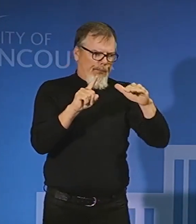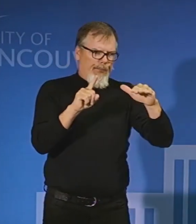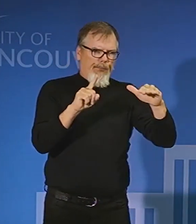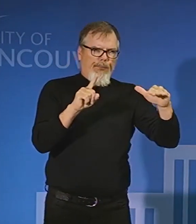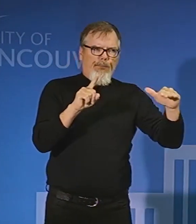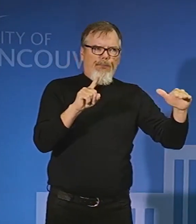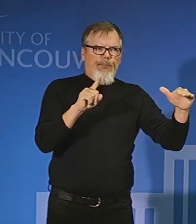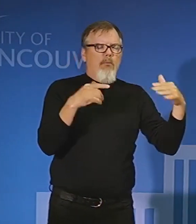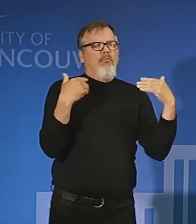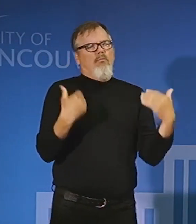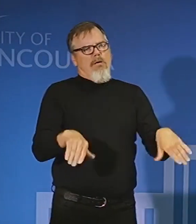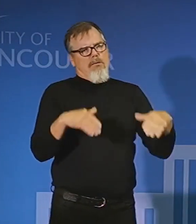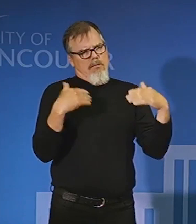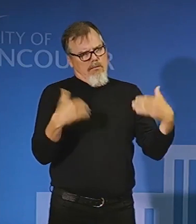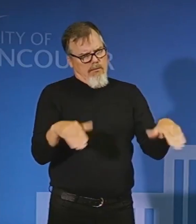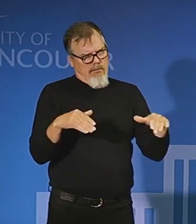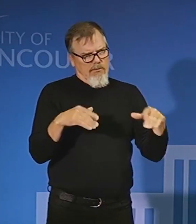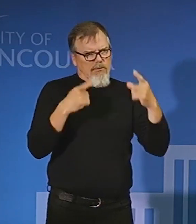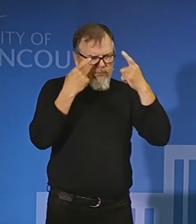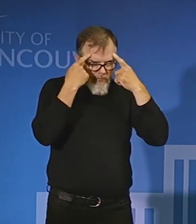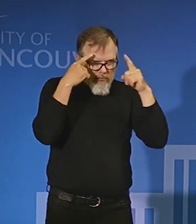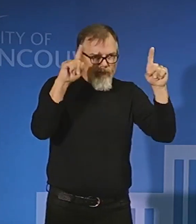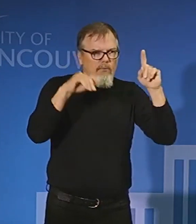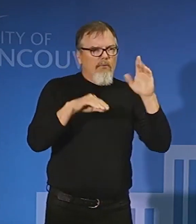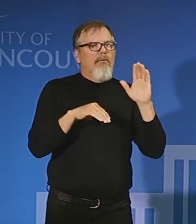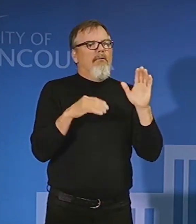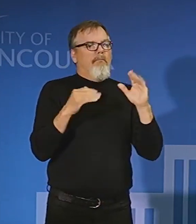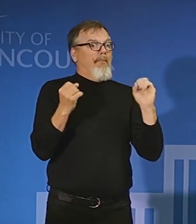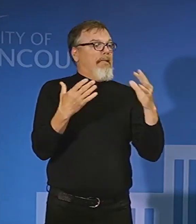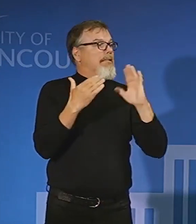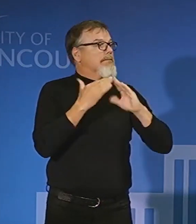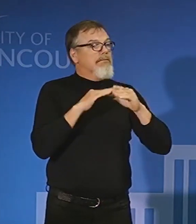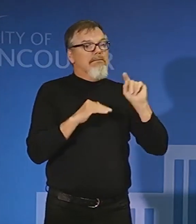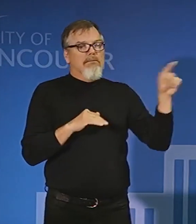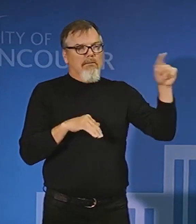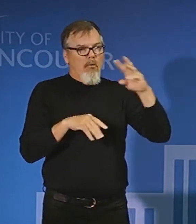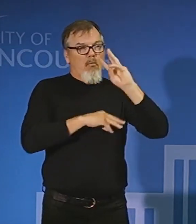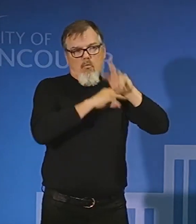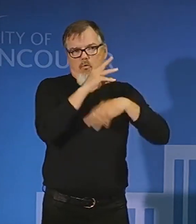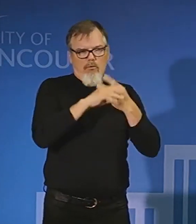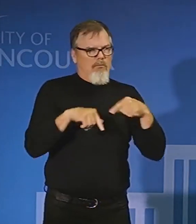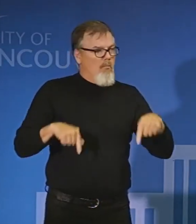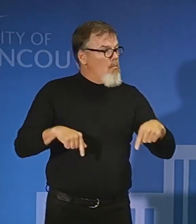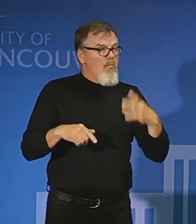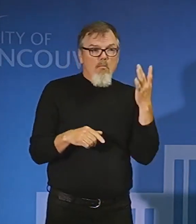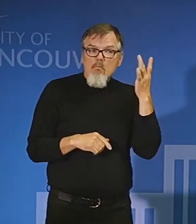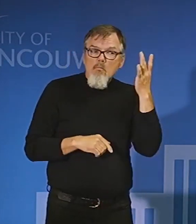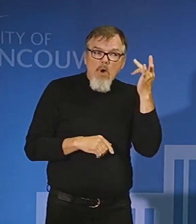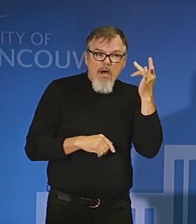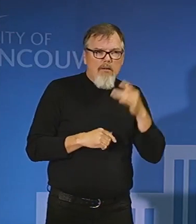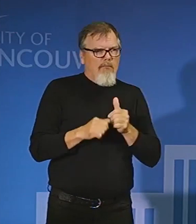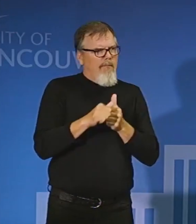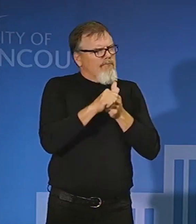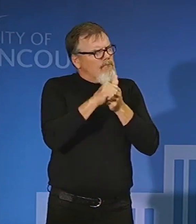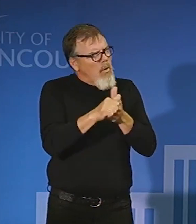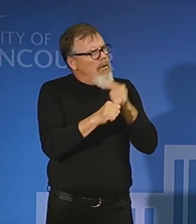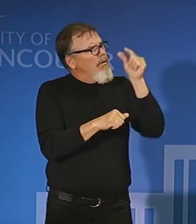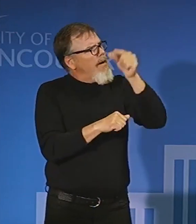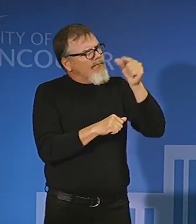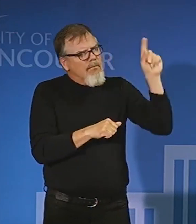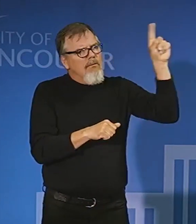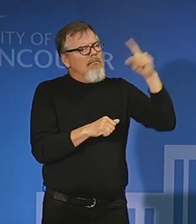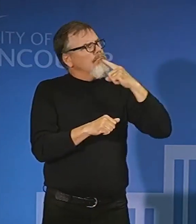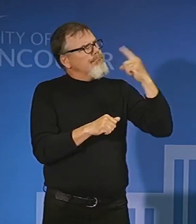more successfully than many other jurisdictions around the world, and that's because you have followed public health recommendations and guidance, staying home